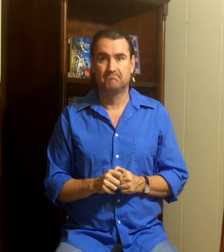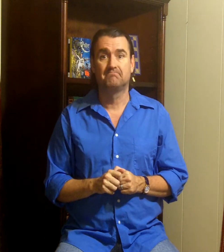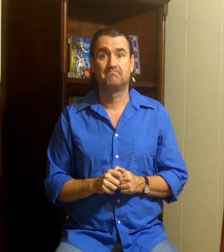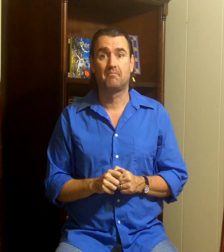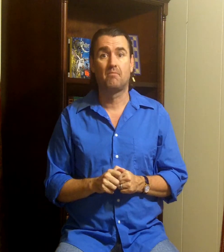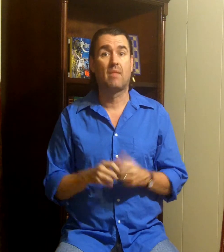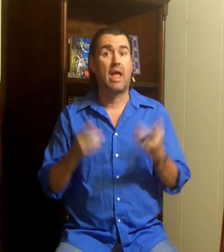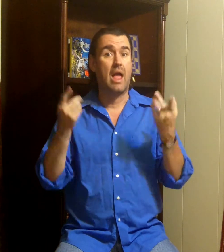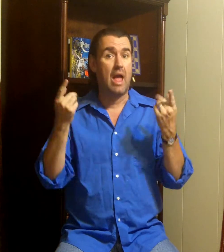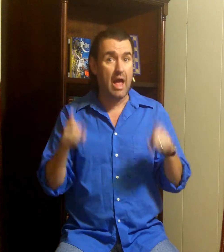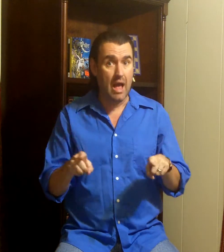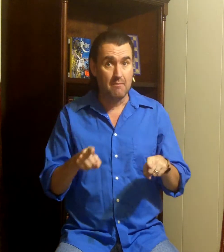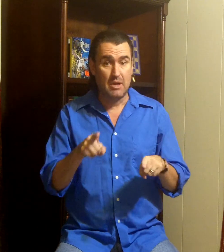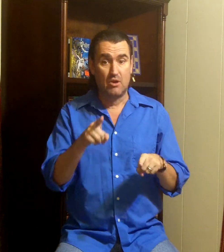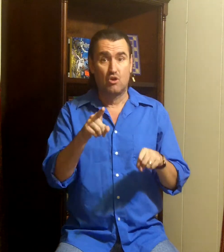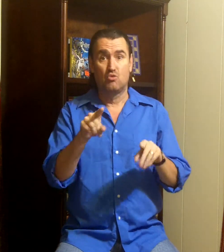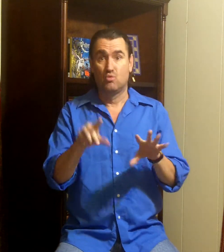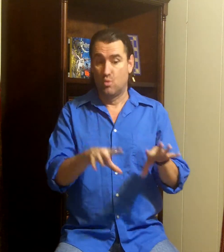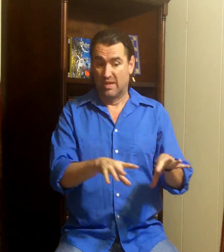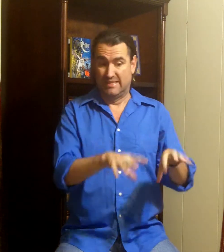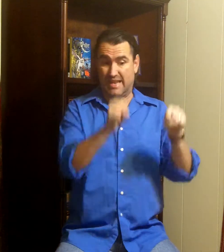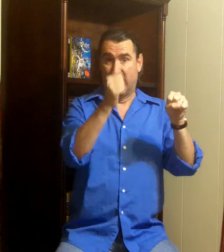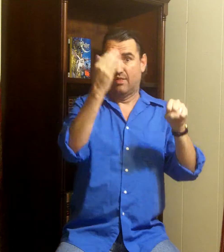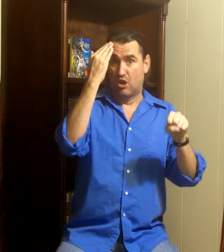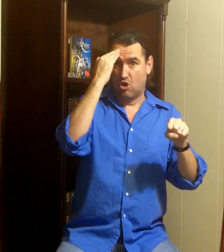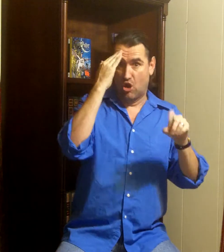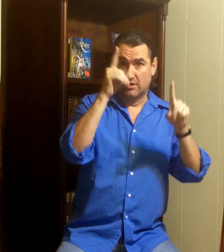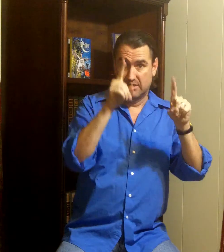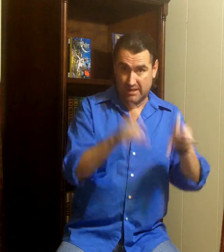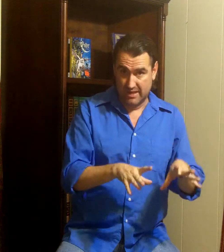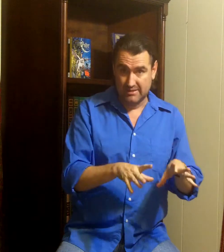Once you take the knowledge test and pass it, you'll have 5 years to take and pass the